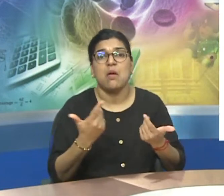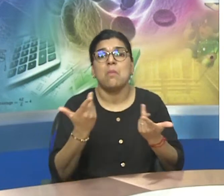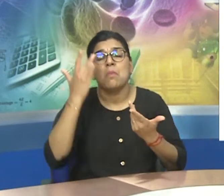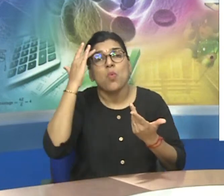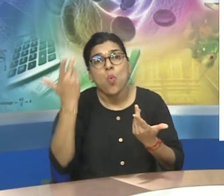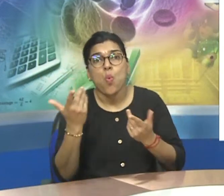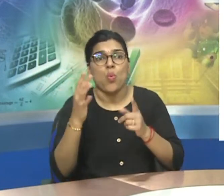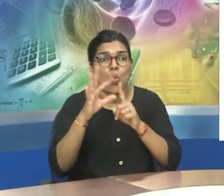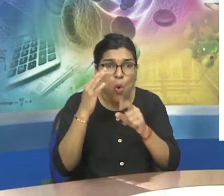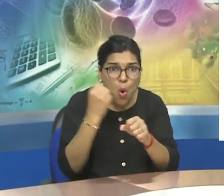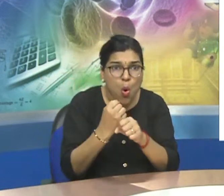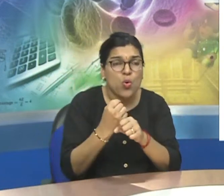our community.